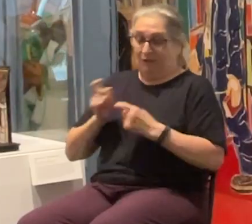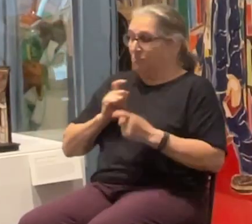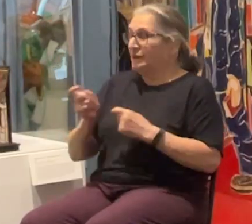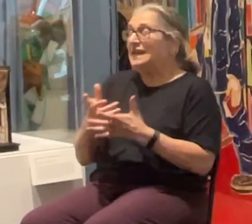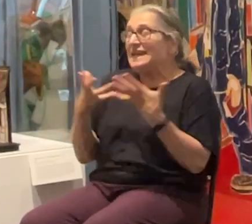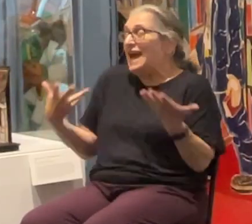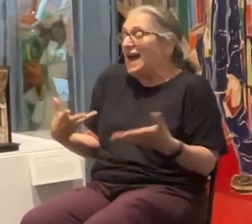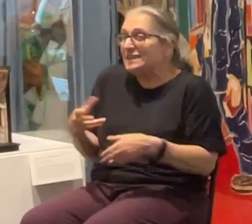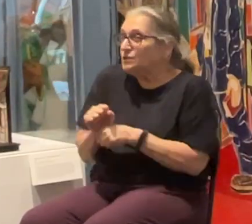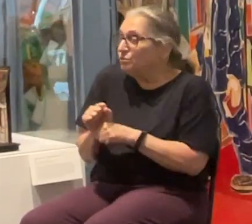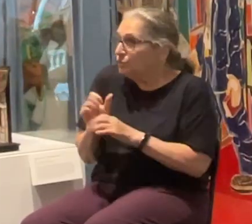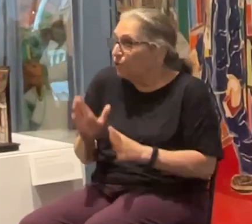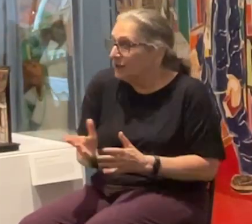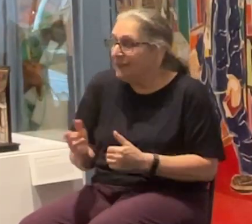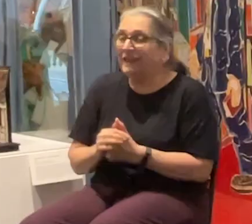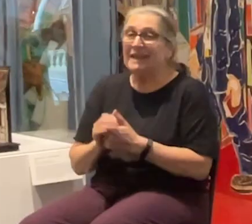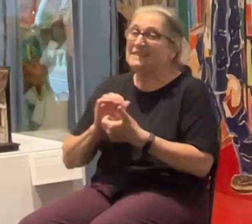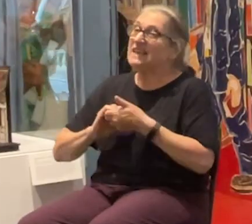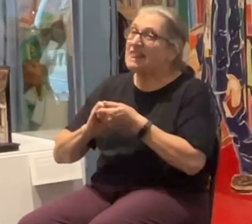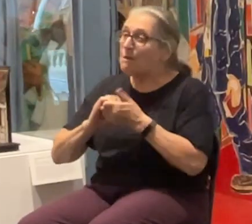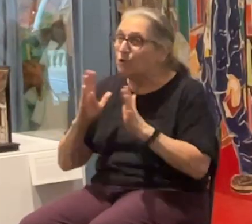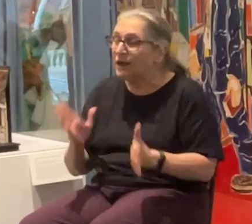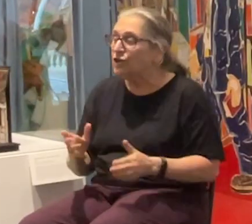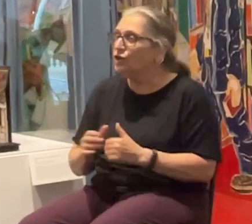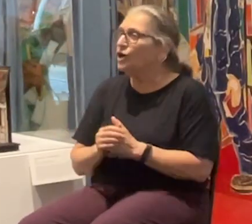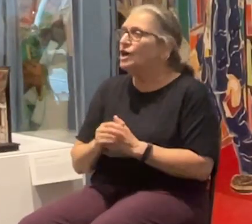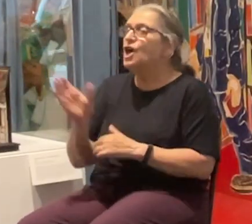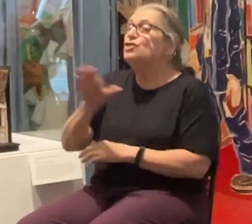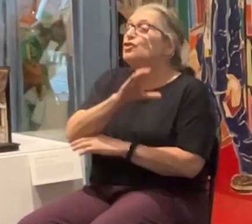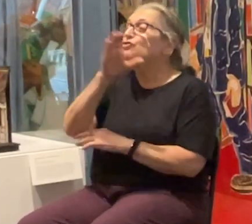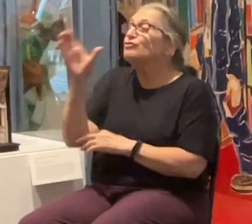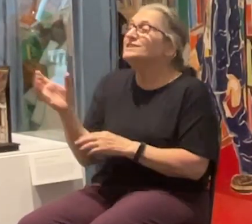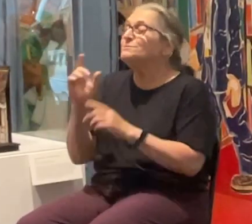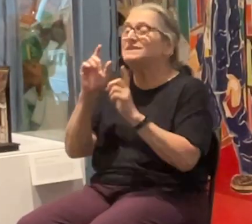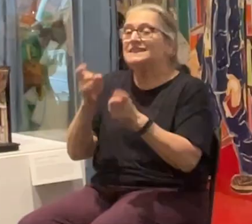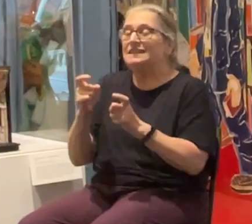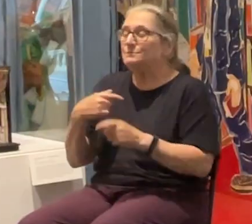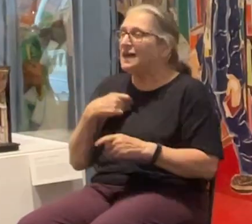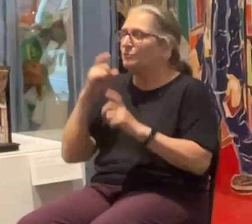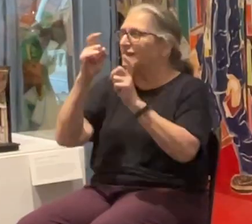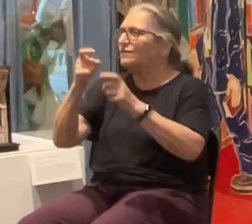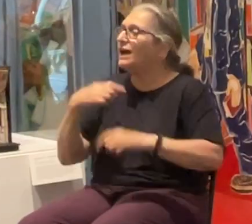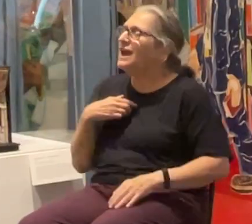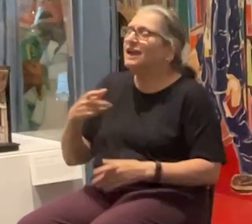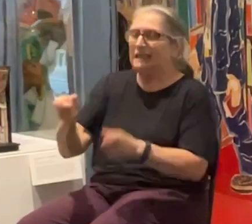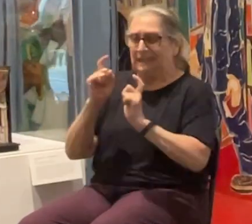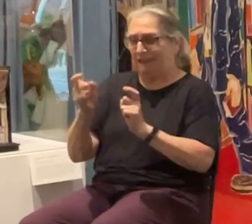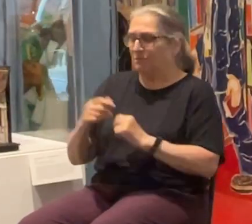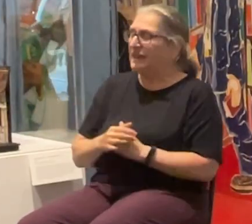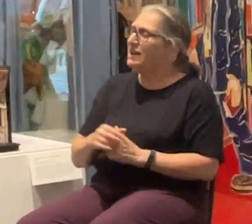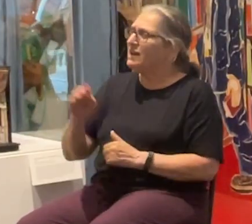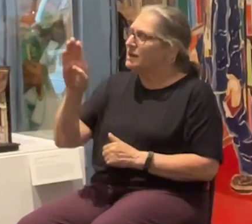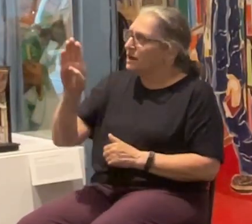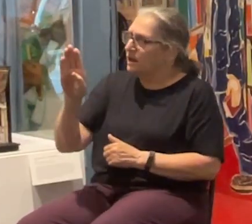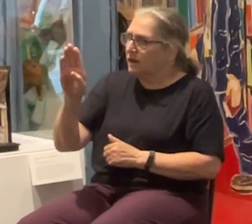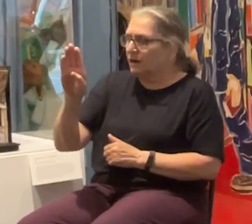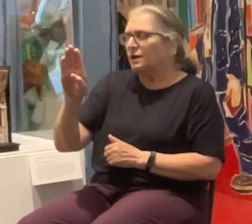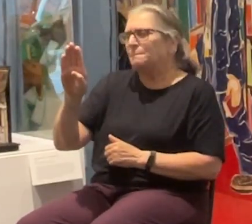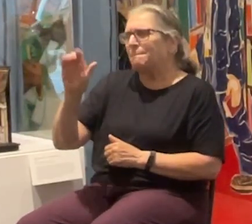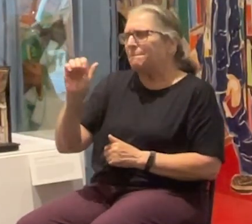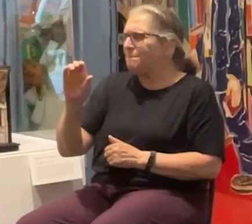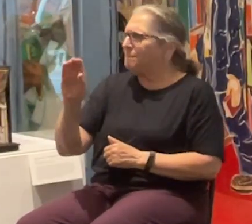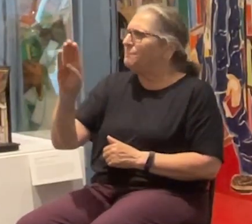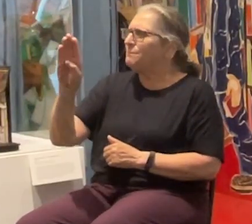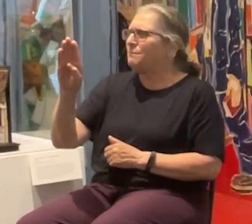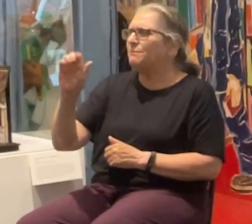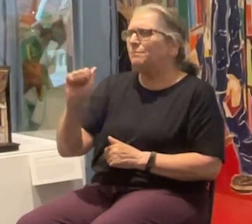employee. I mean, you know, the Christmas gifts I'd get for him. I have a Basquiat print that he gave me, an original Basquiat print that he gave